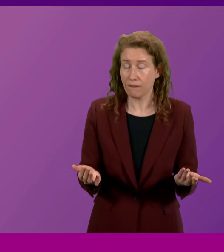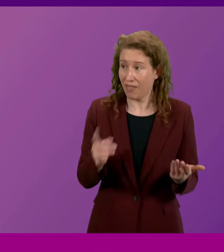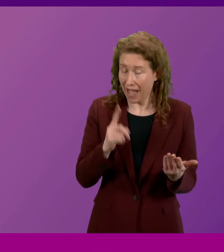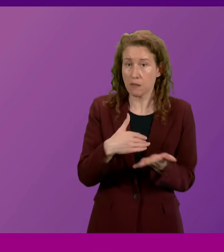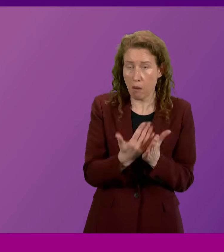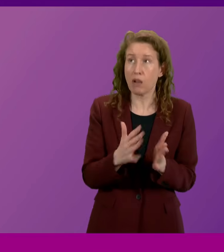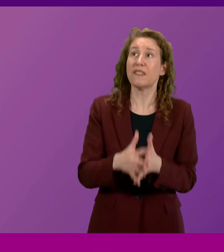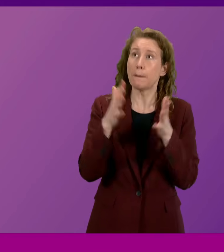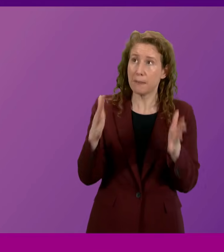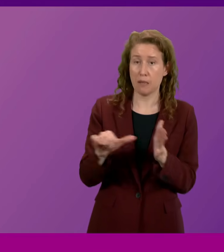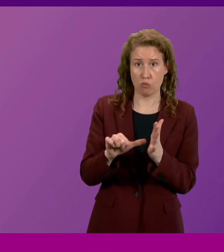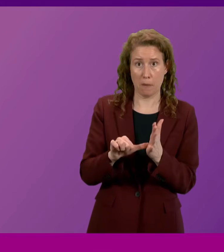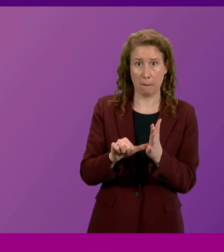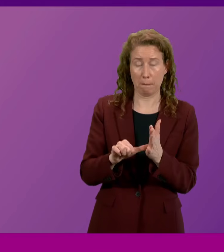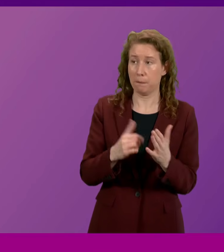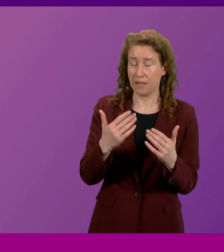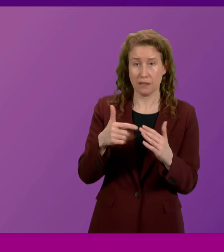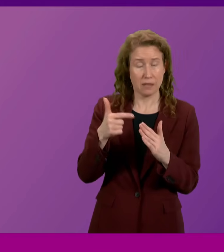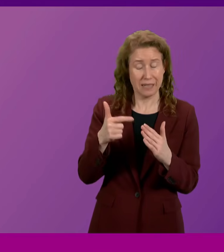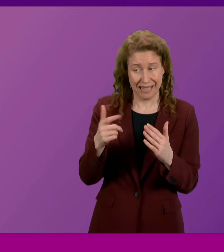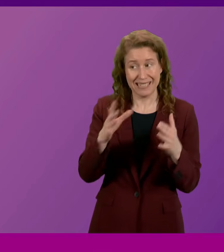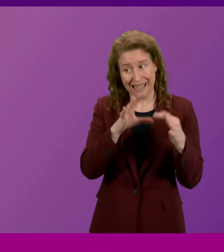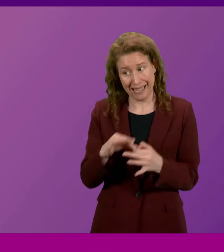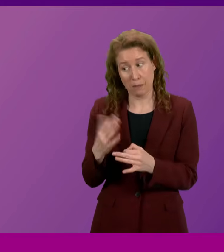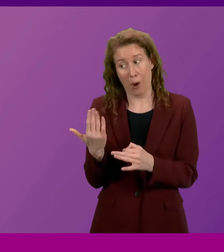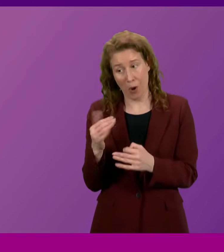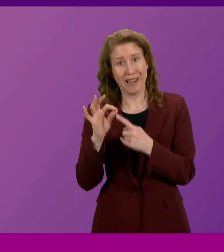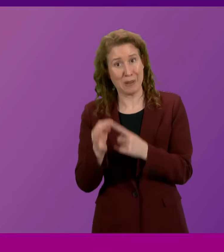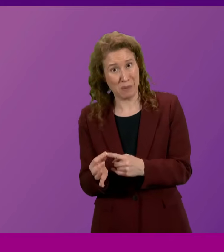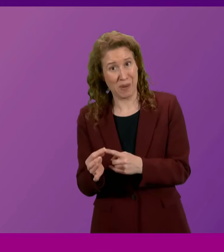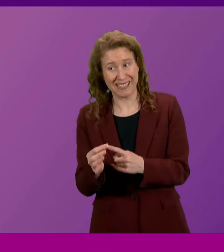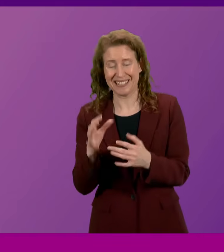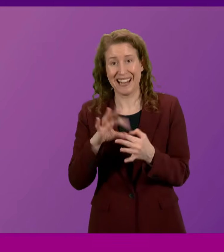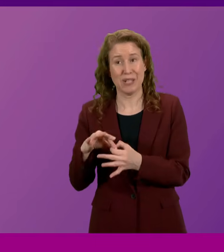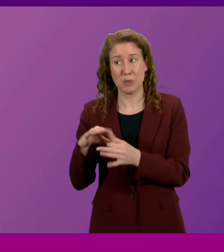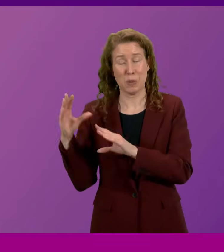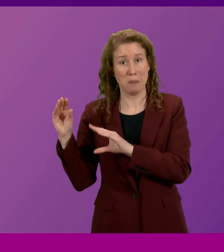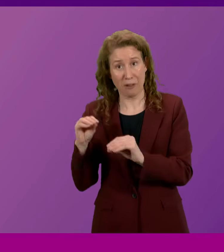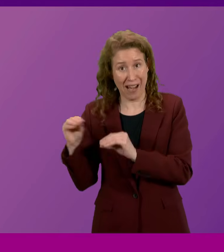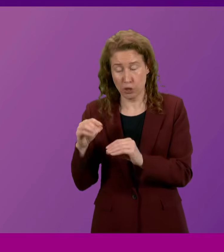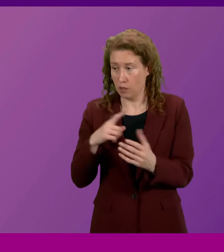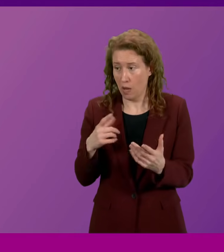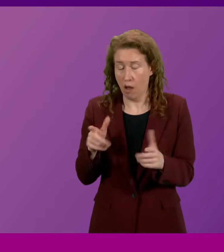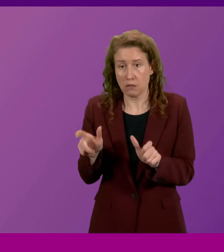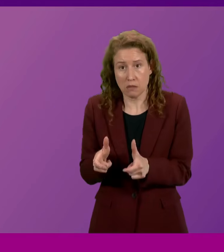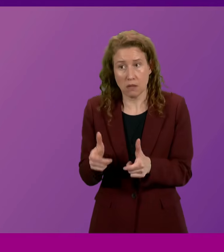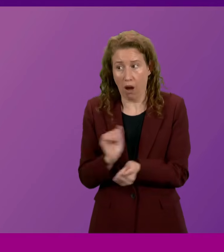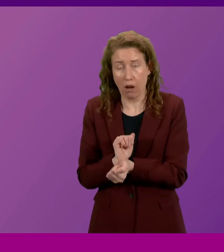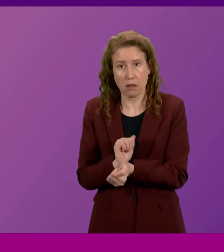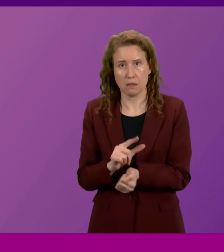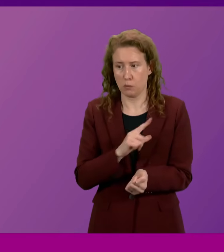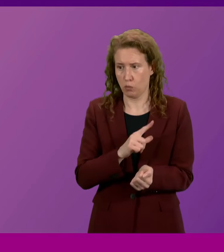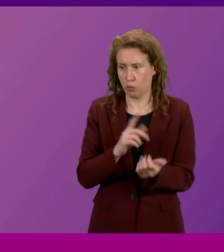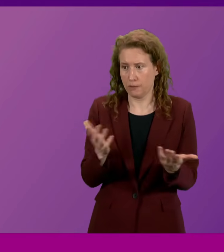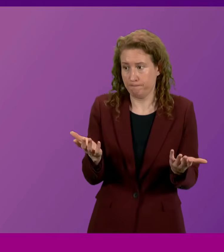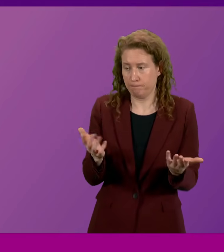part of a wider and deeper problem, which also relates to the point I made to Mr Briggs a moment ago, that we are being constrained by the